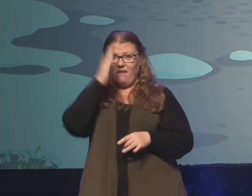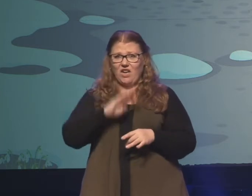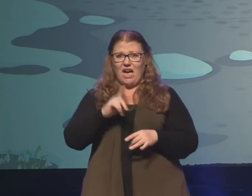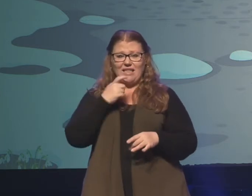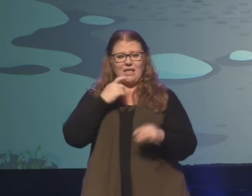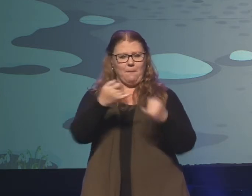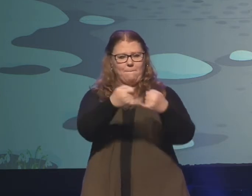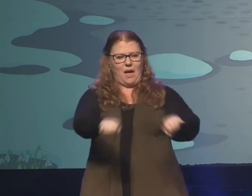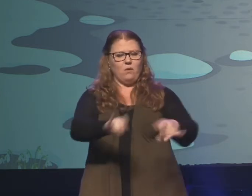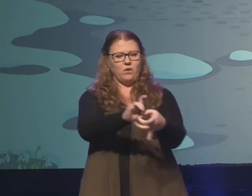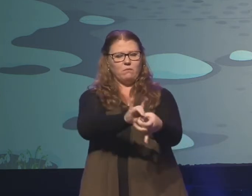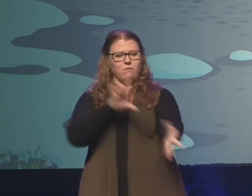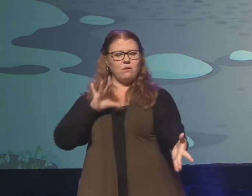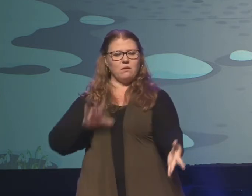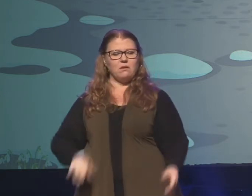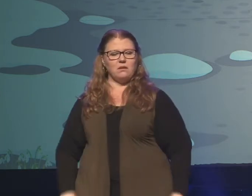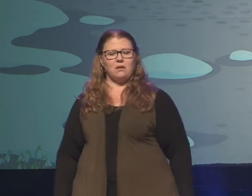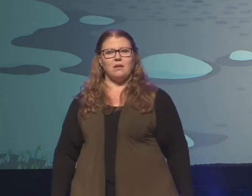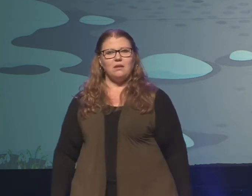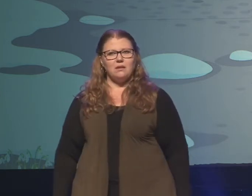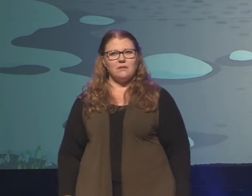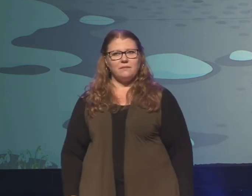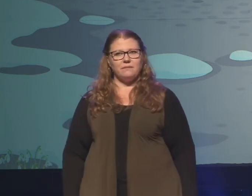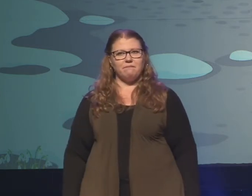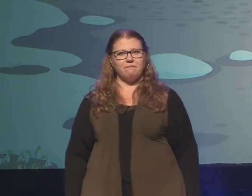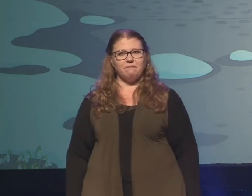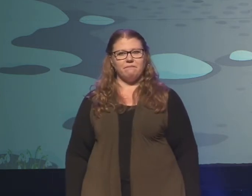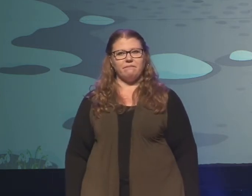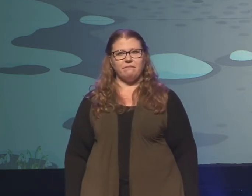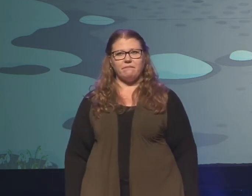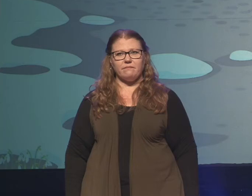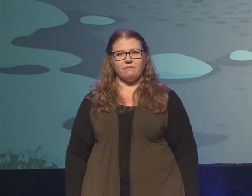relationship. Set a boundary, end a relationship.